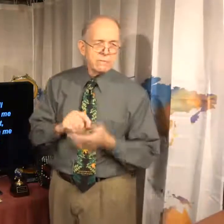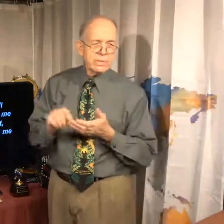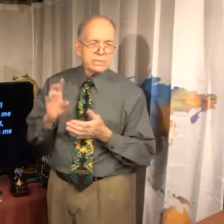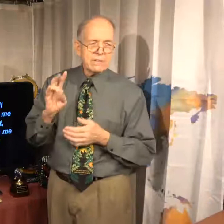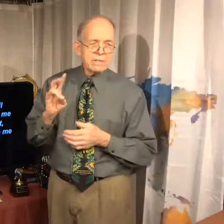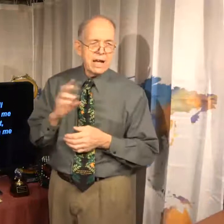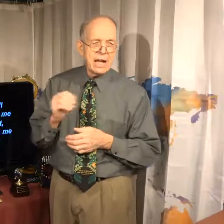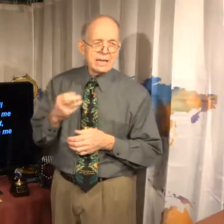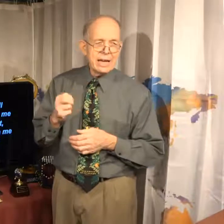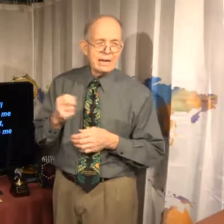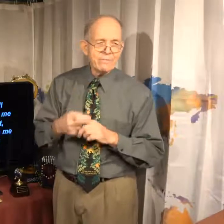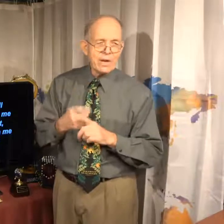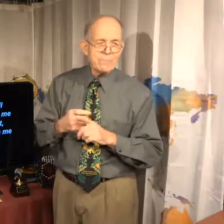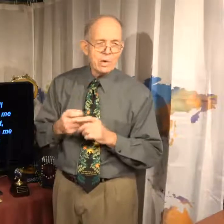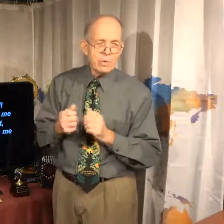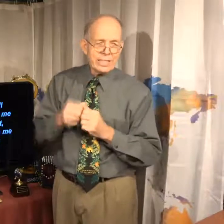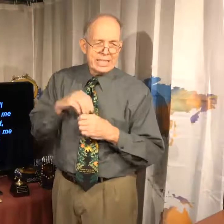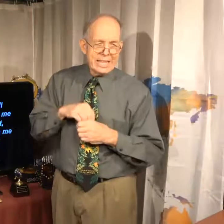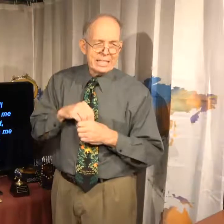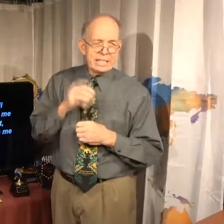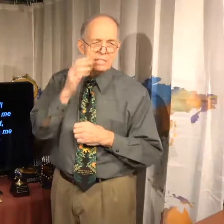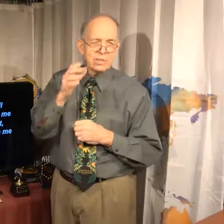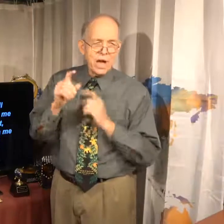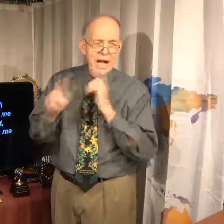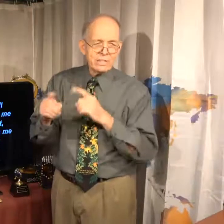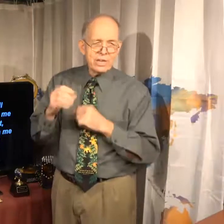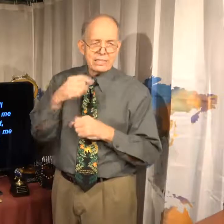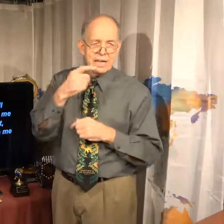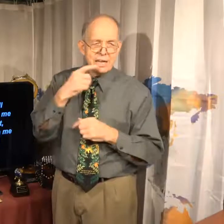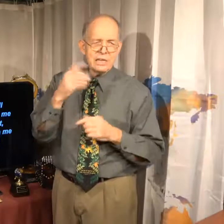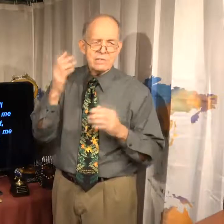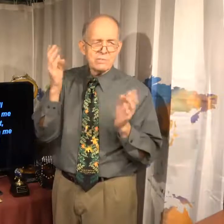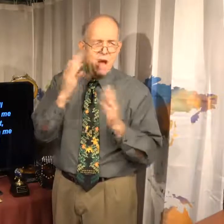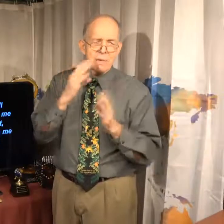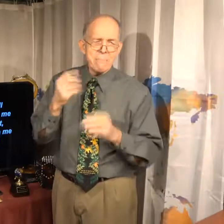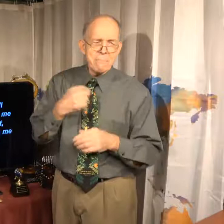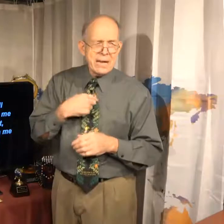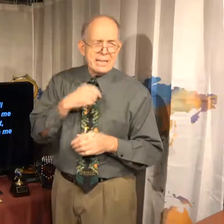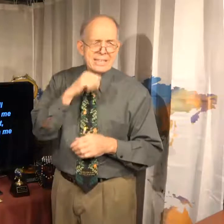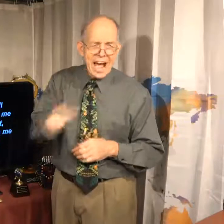Verse 7, and ye from within to ask you and say, Trouble me not.